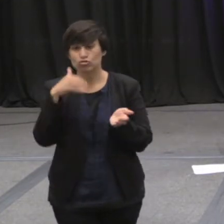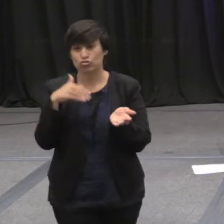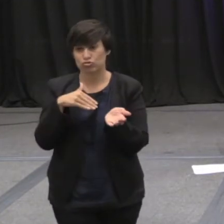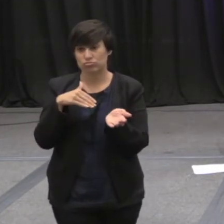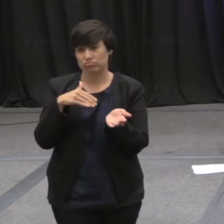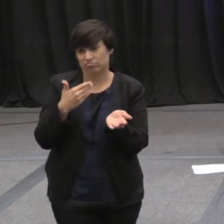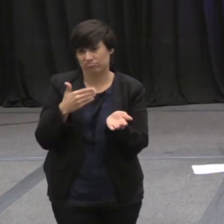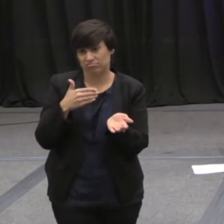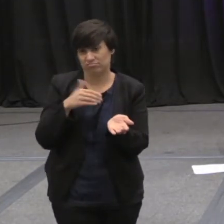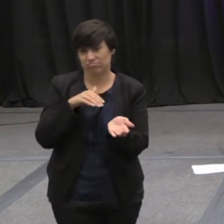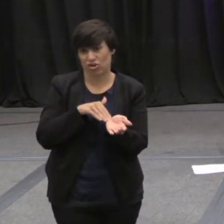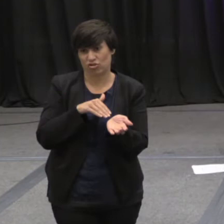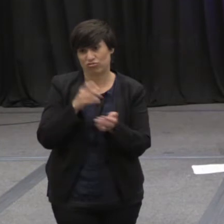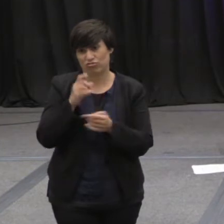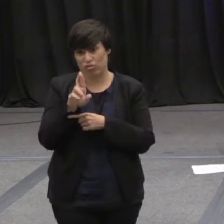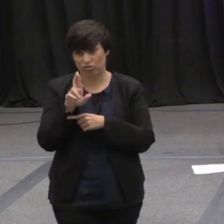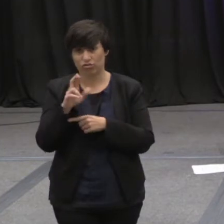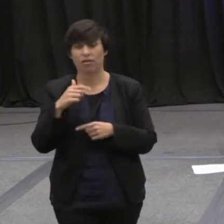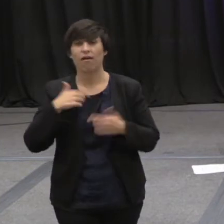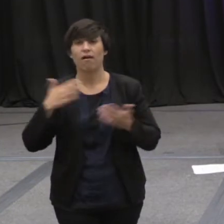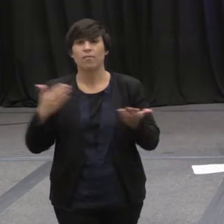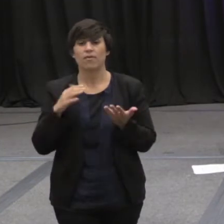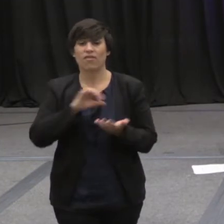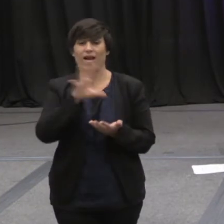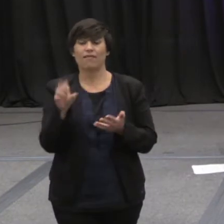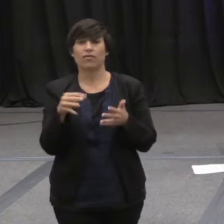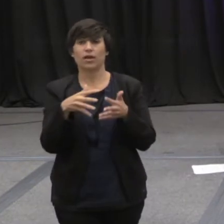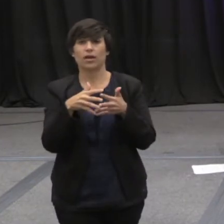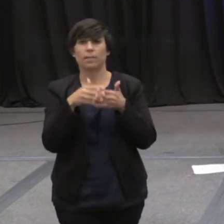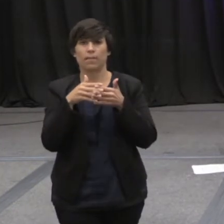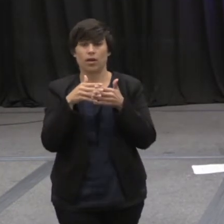woman experience, and I came to sit here because I